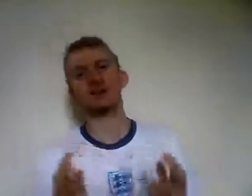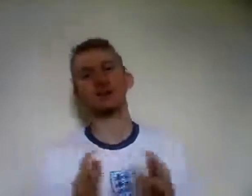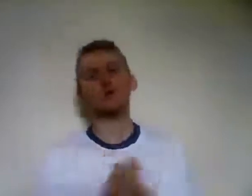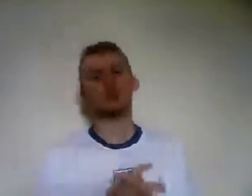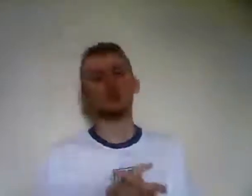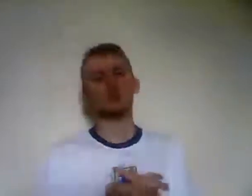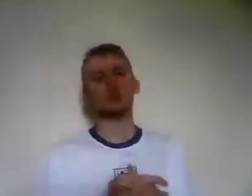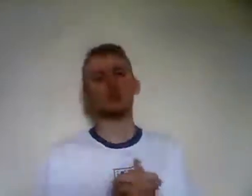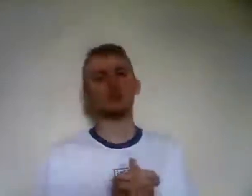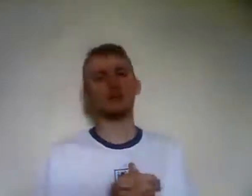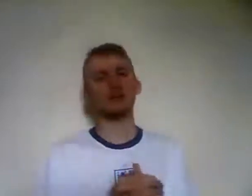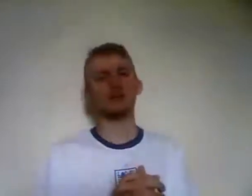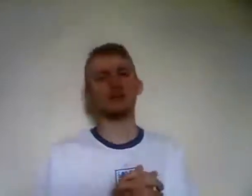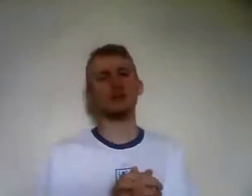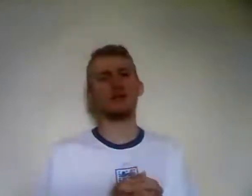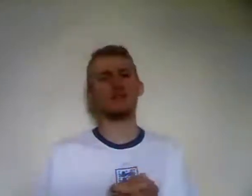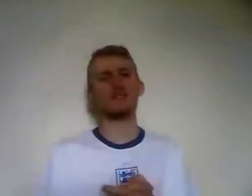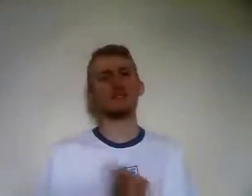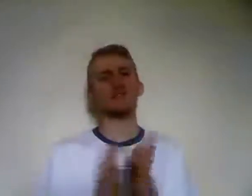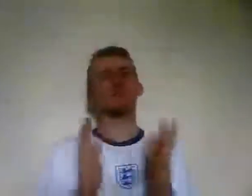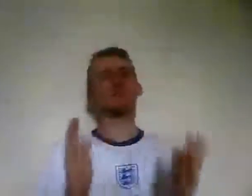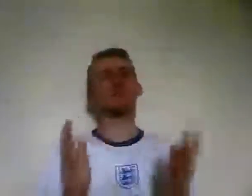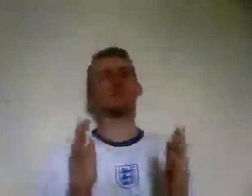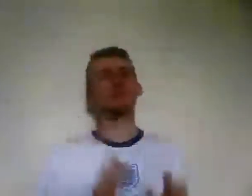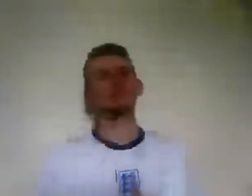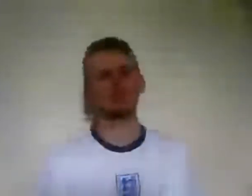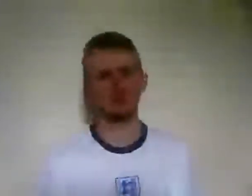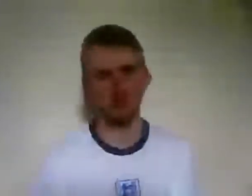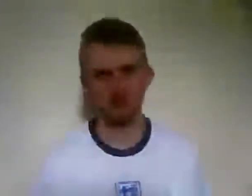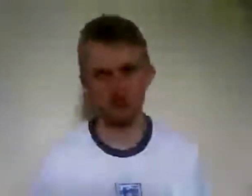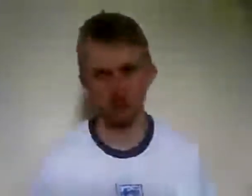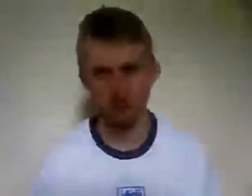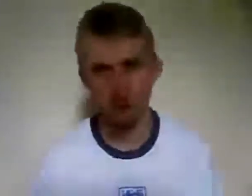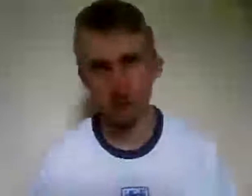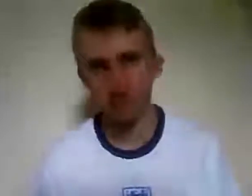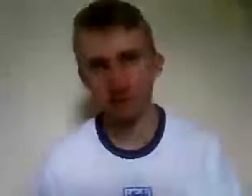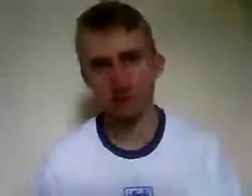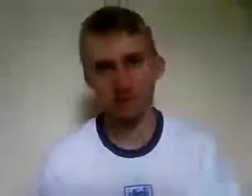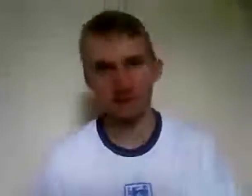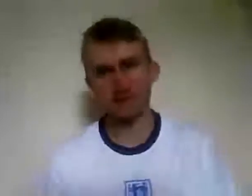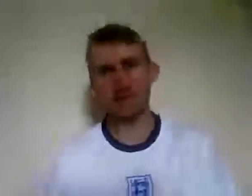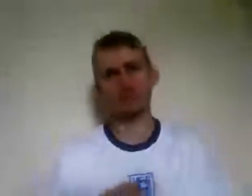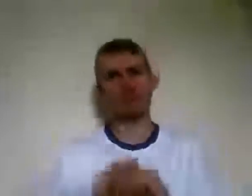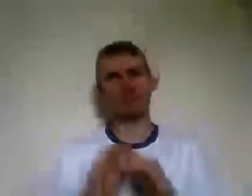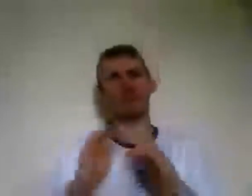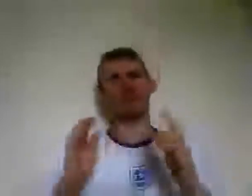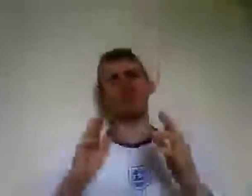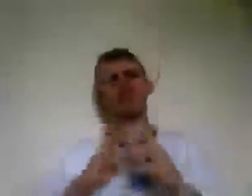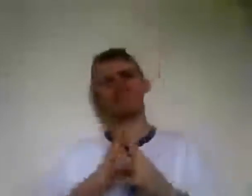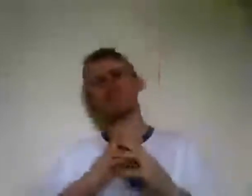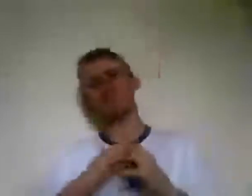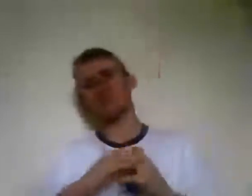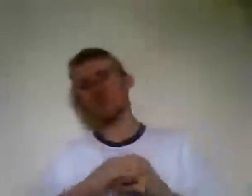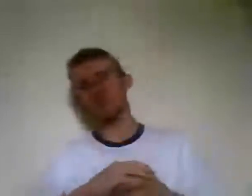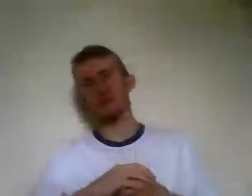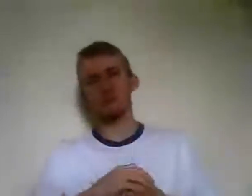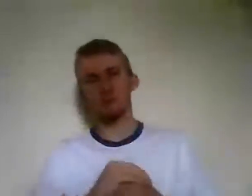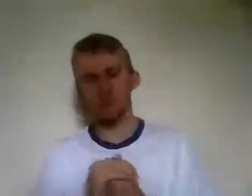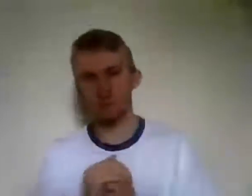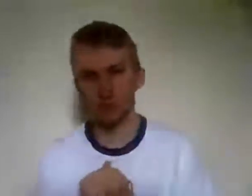Crawley secured the 2010-11 Football Conference title by beating Tamworth 3-0. No